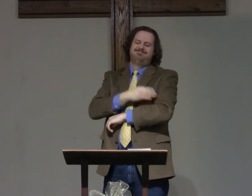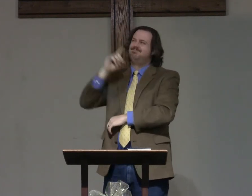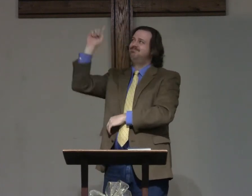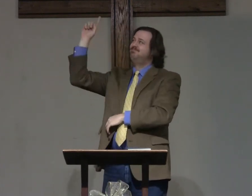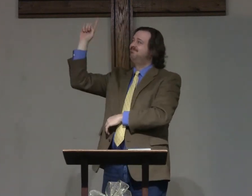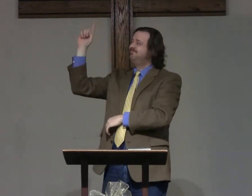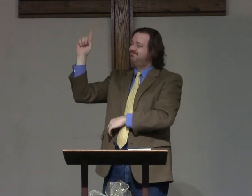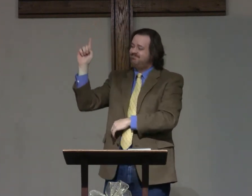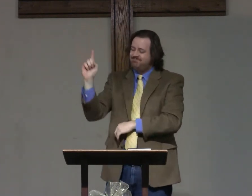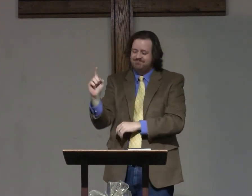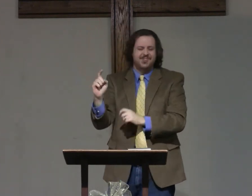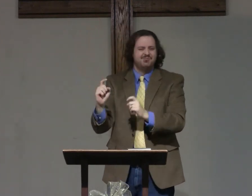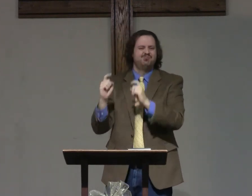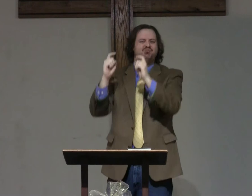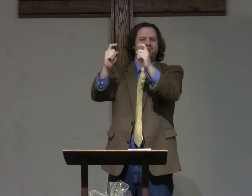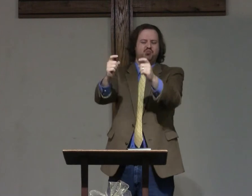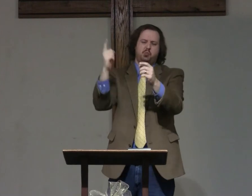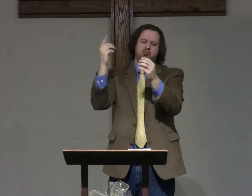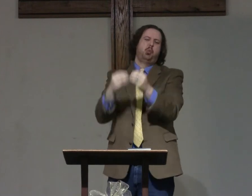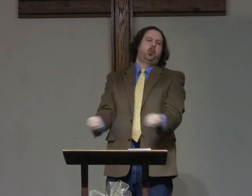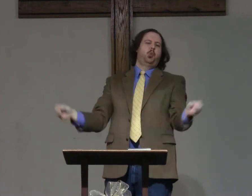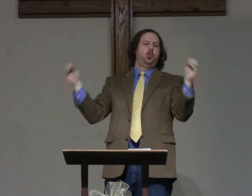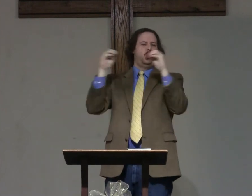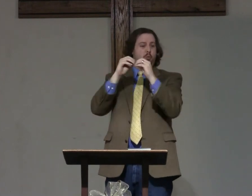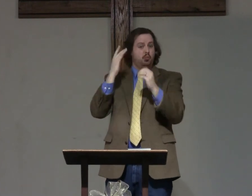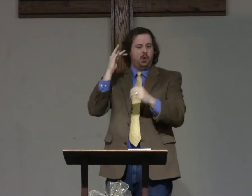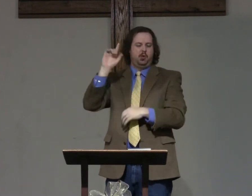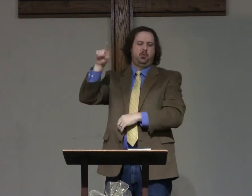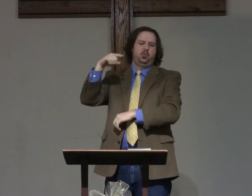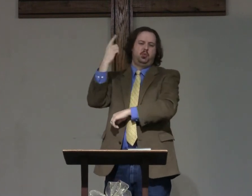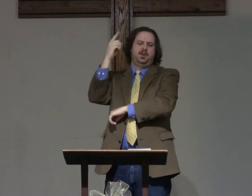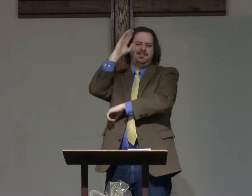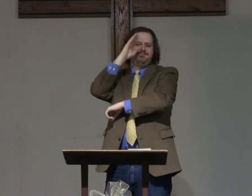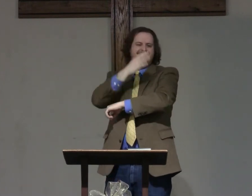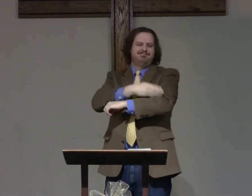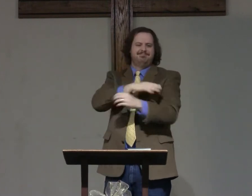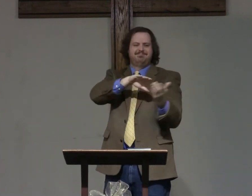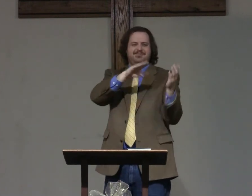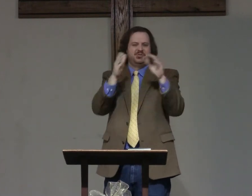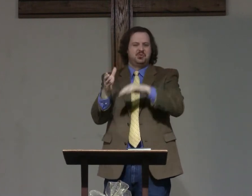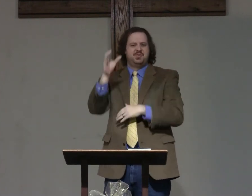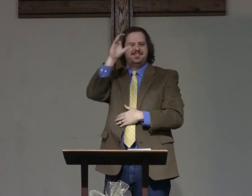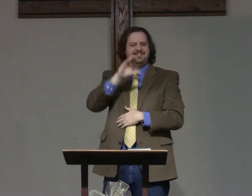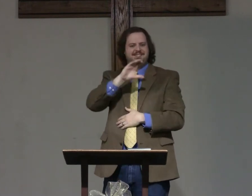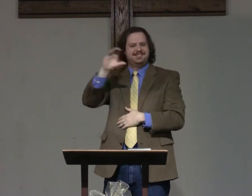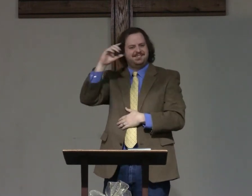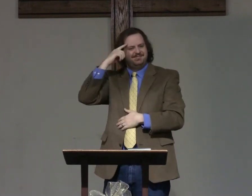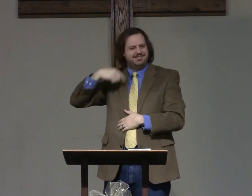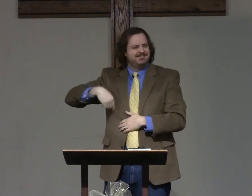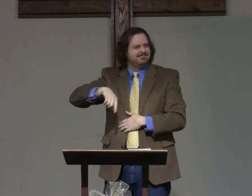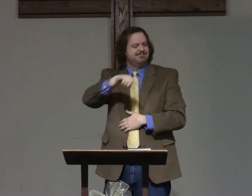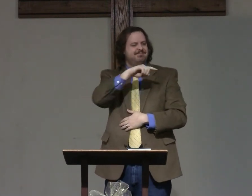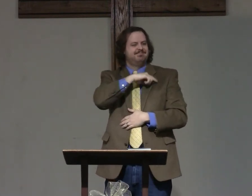is not, his gift of love was not enough. He also had to send his son to die on the cross for